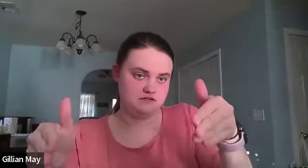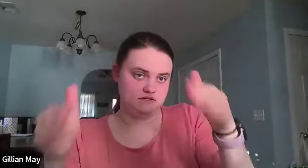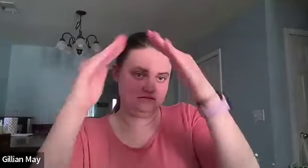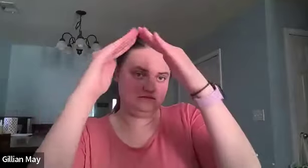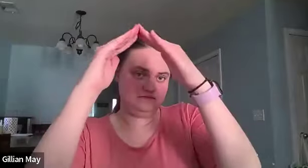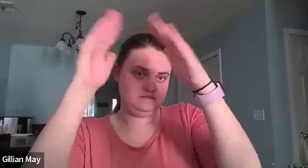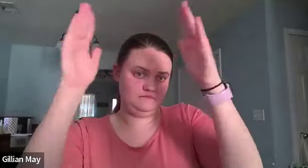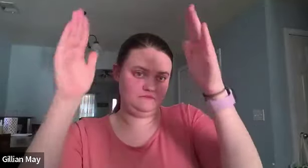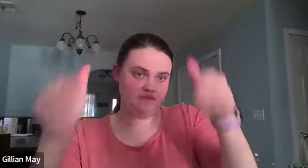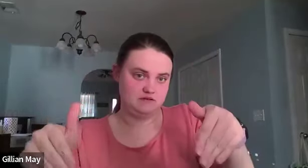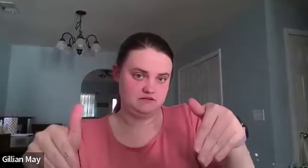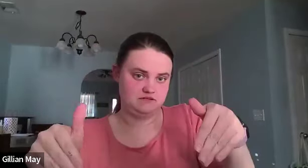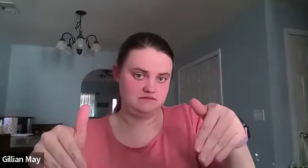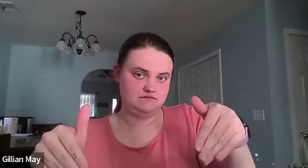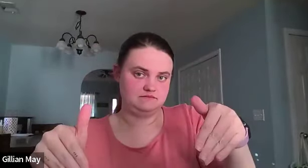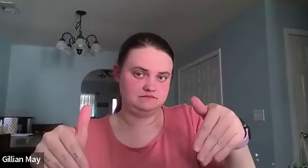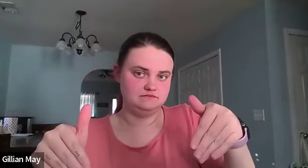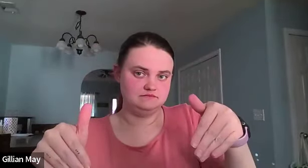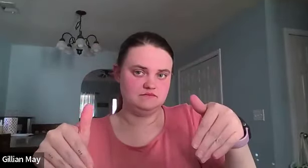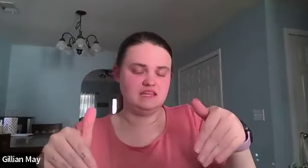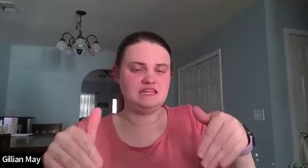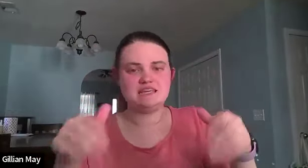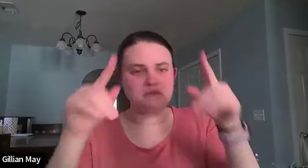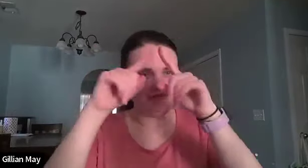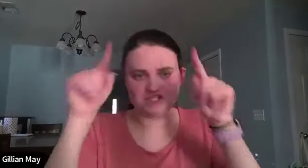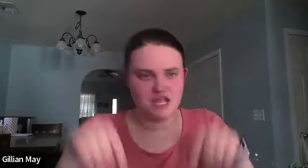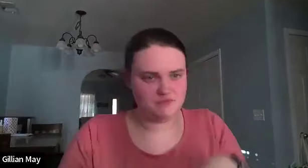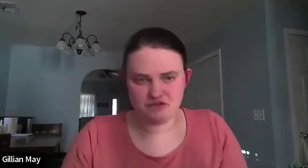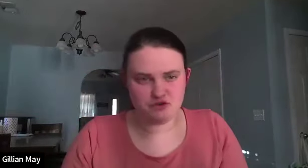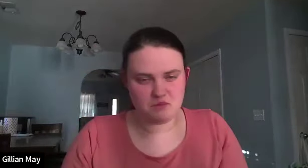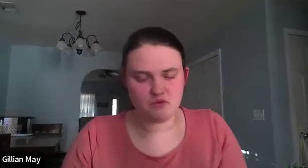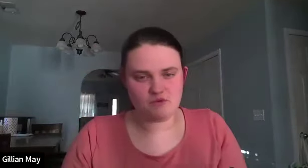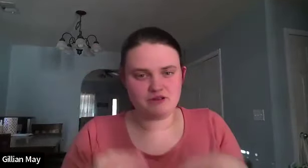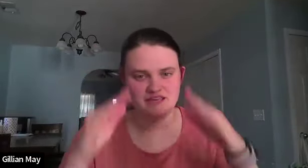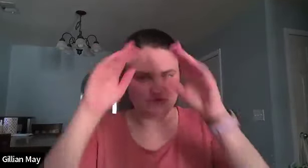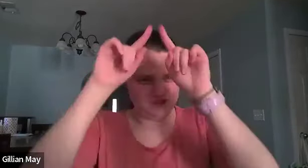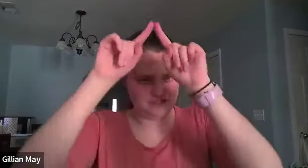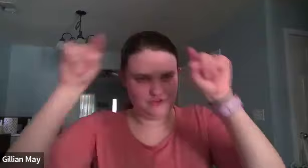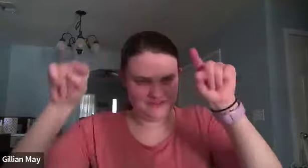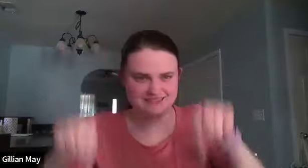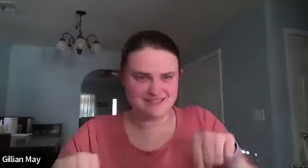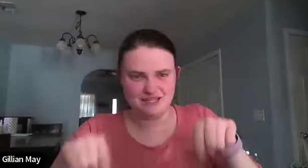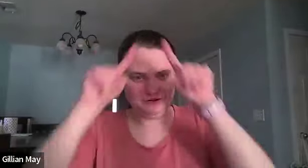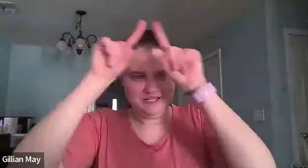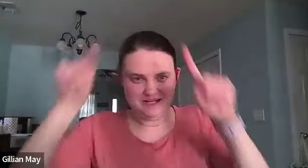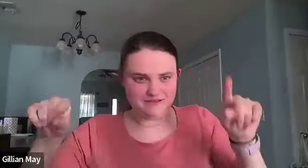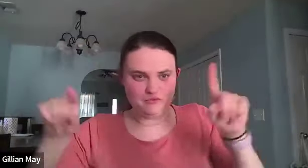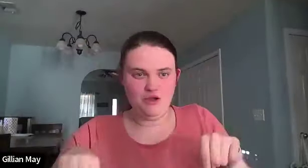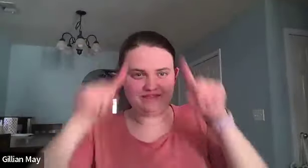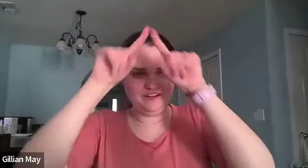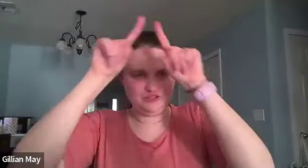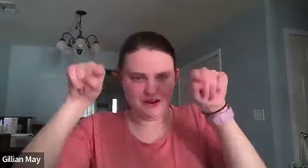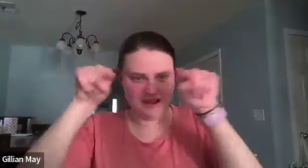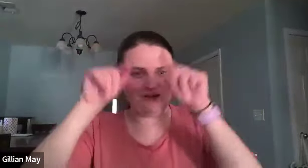House. House. It's like making the shape. If you remember when we were kids and we used to draw this one little triangle